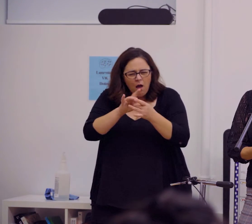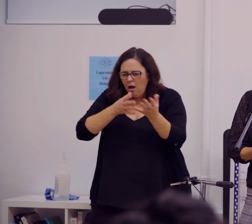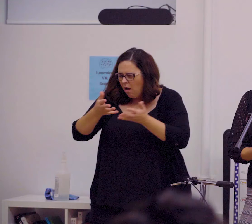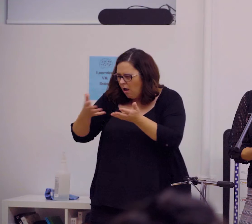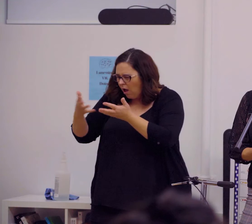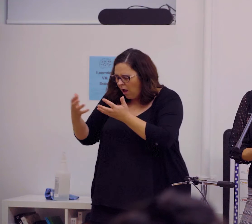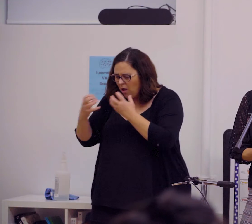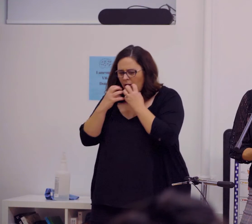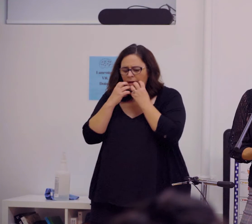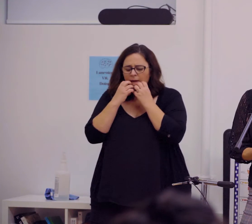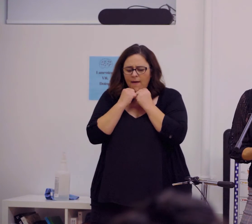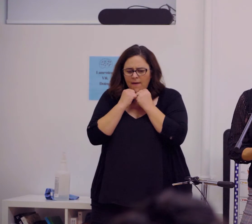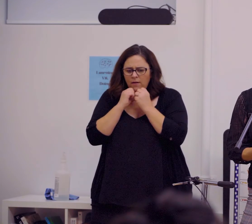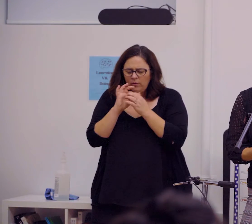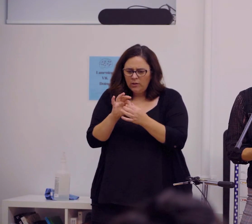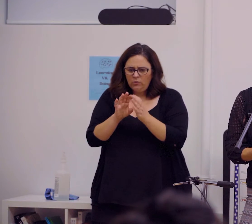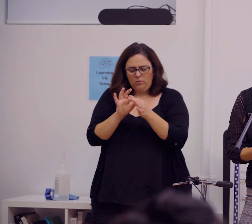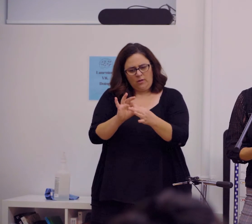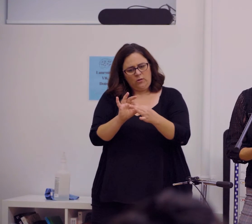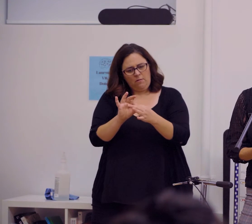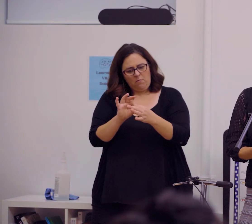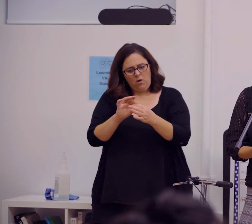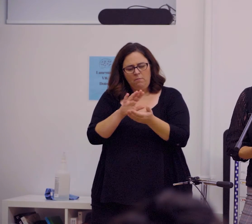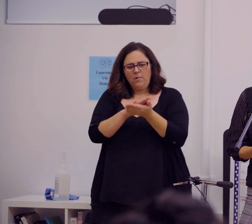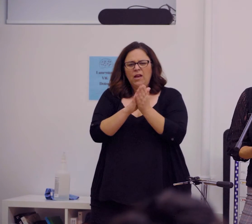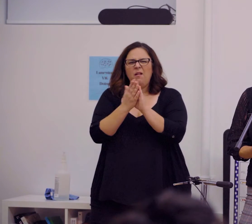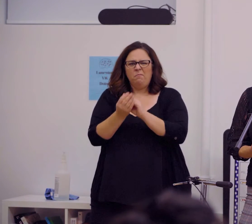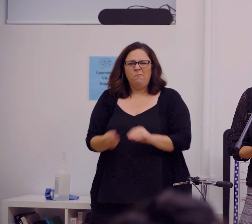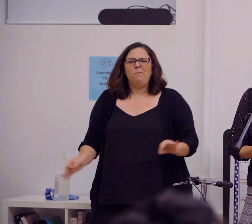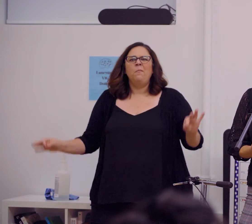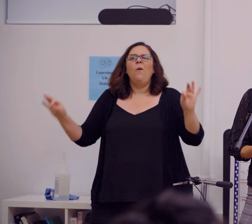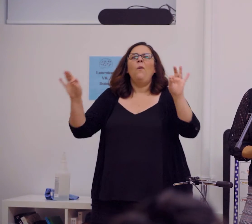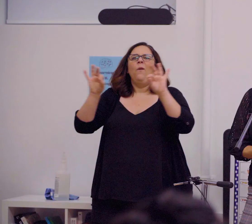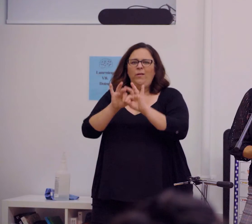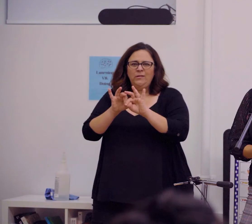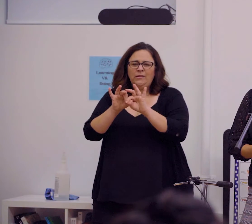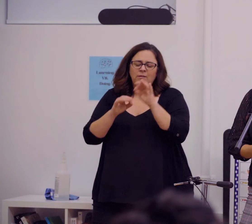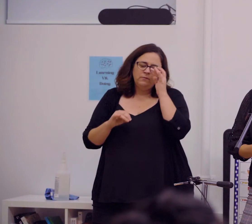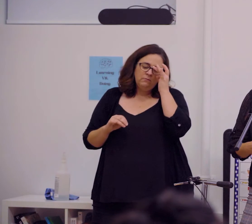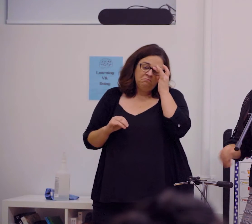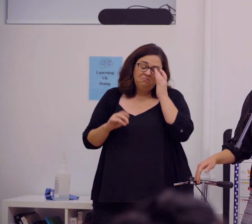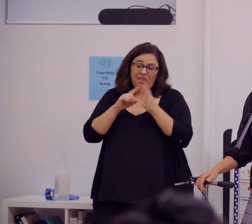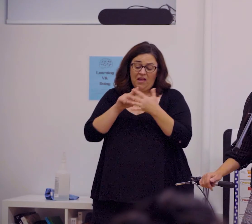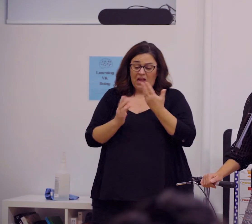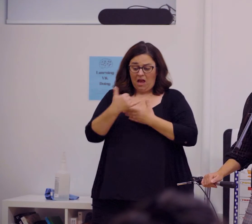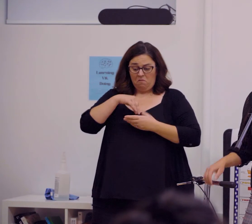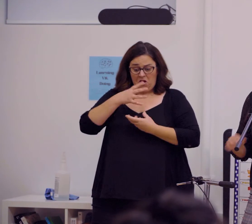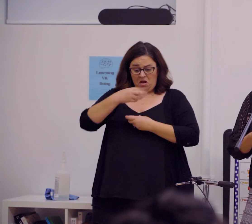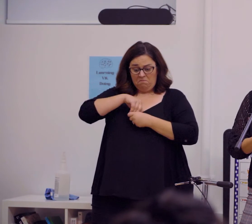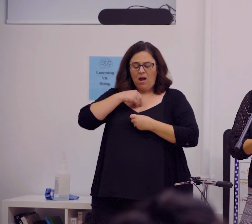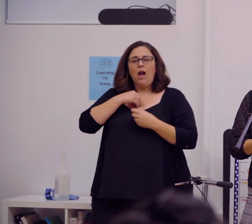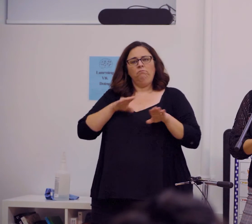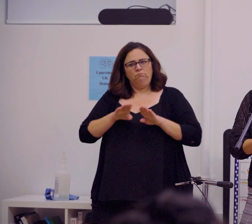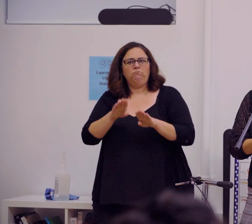around relationship building became even more apparent. And they were and are how I carry myself in these spaces each and every